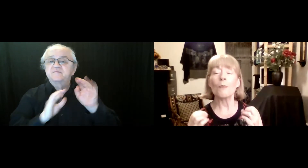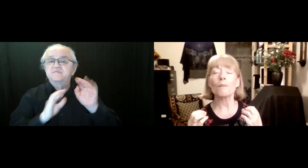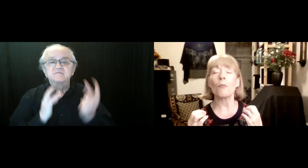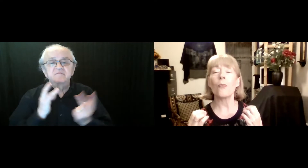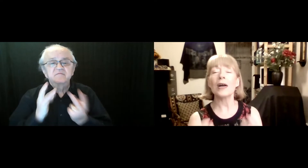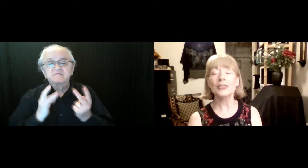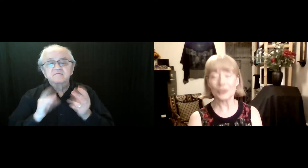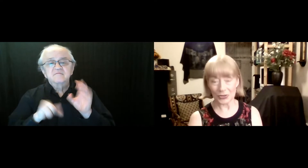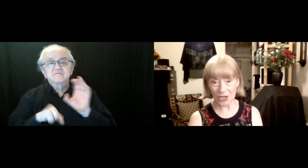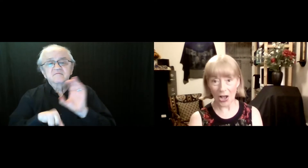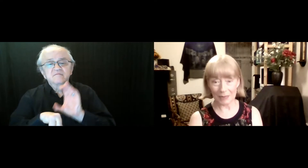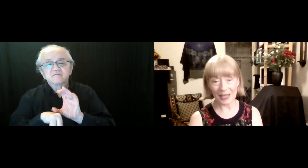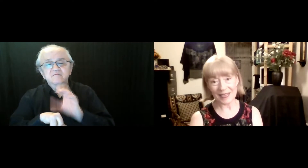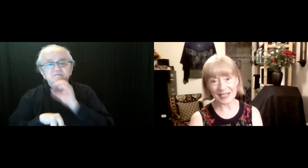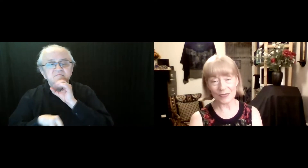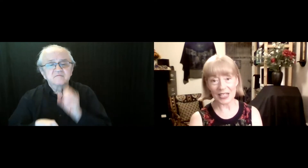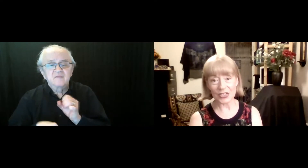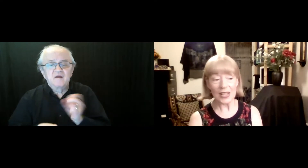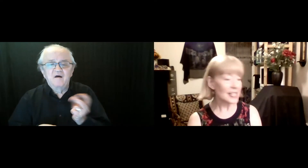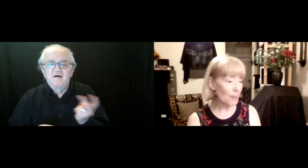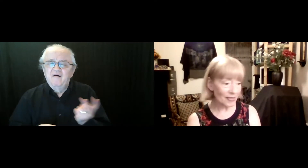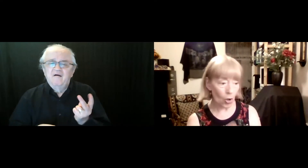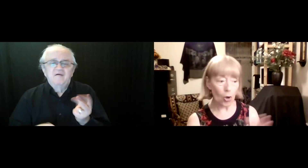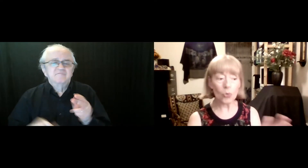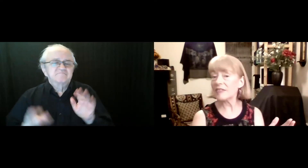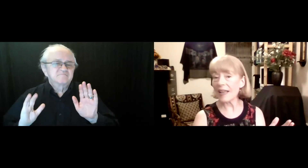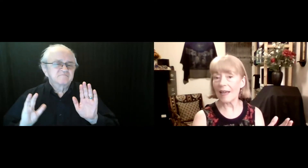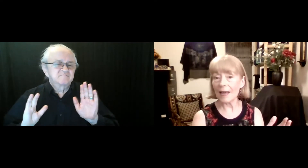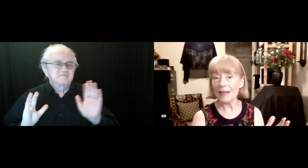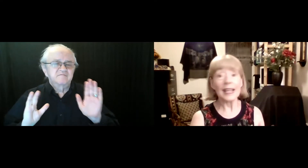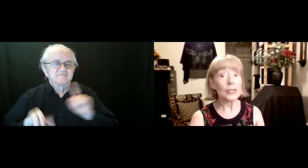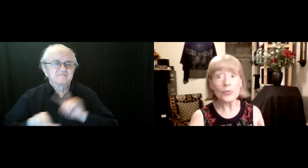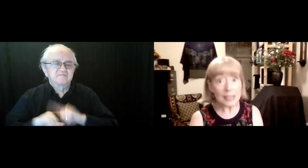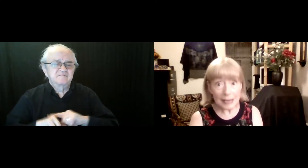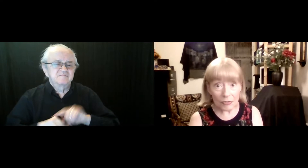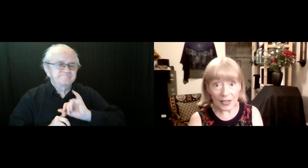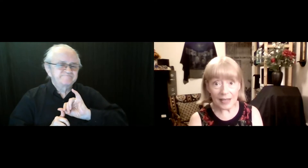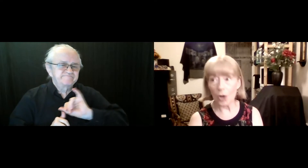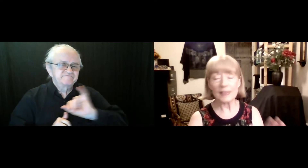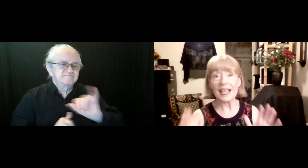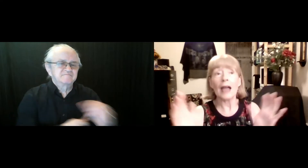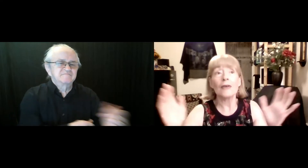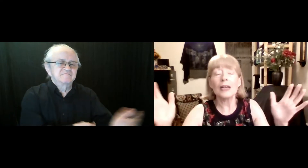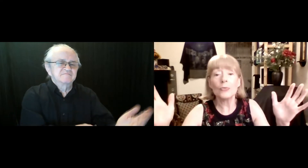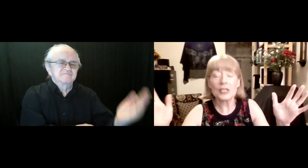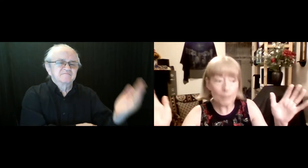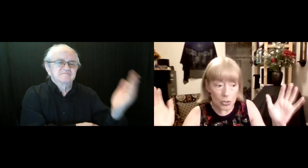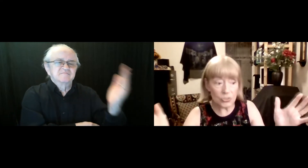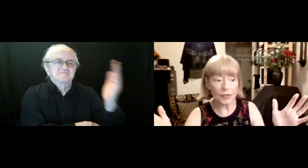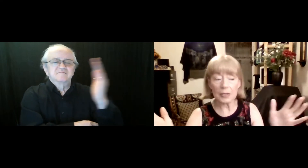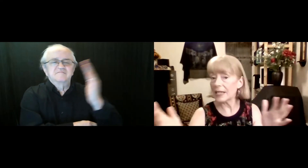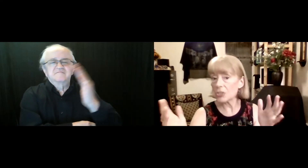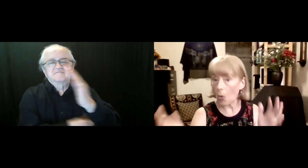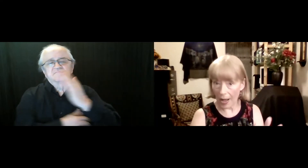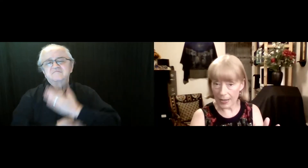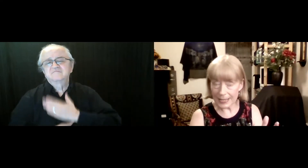a wonderful time in this village. They spent the whole day there. It was lovely. The area was